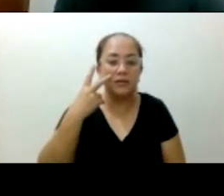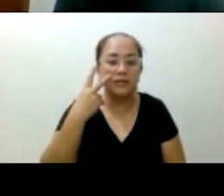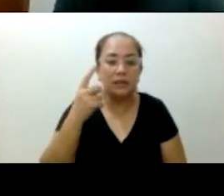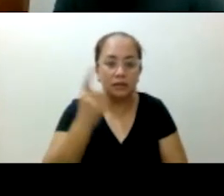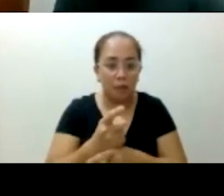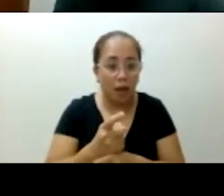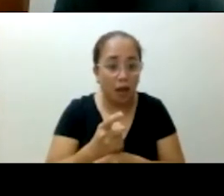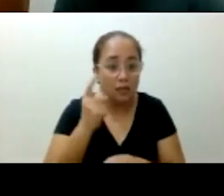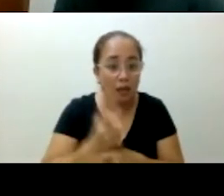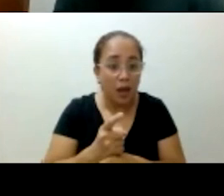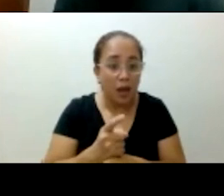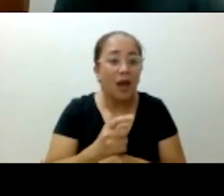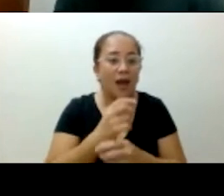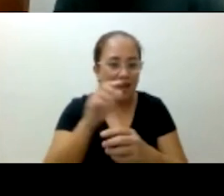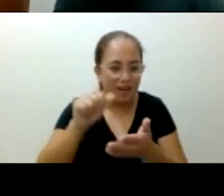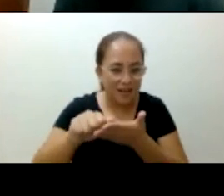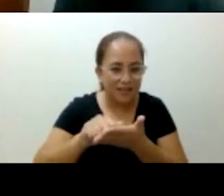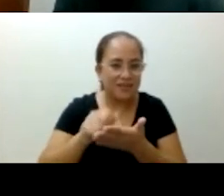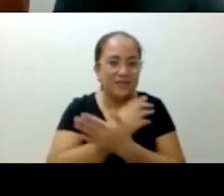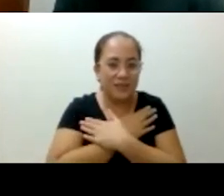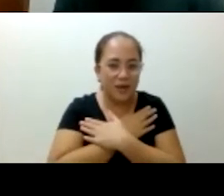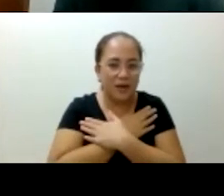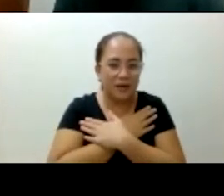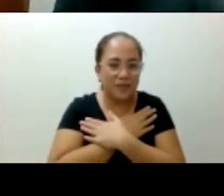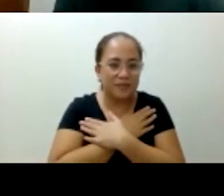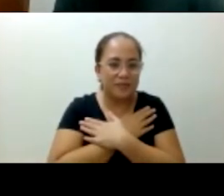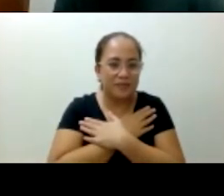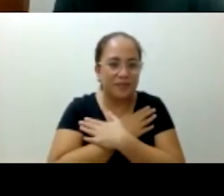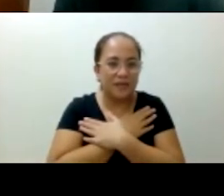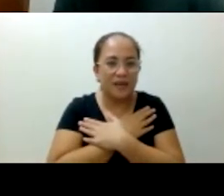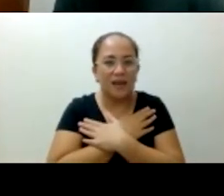right. Eraser, warm.